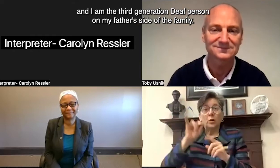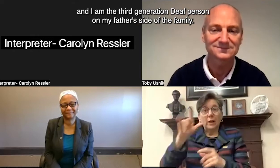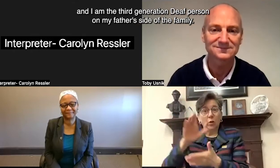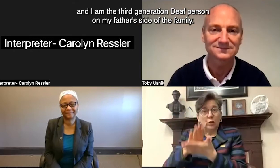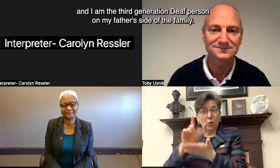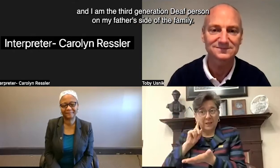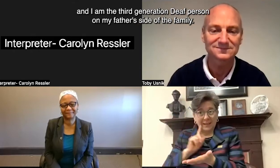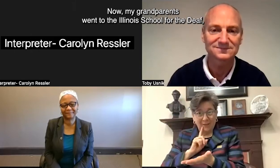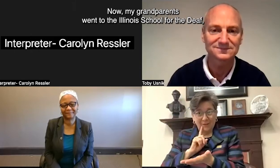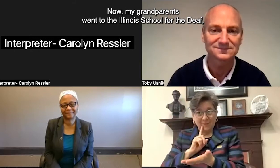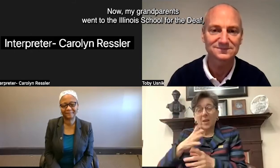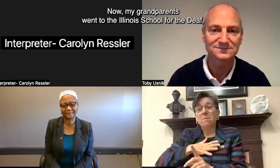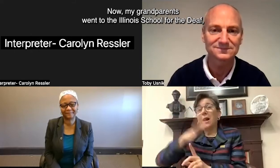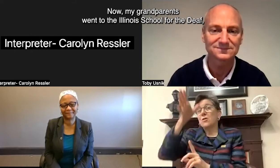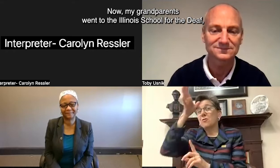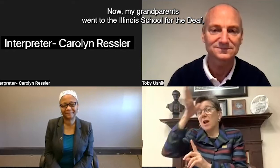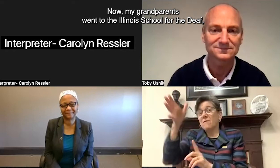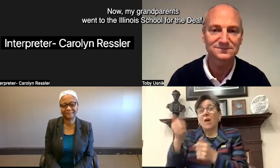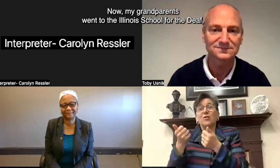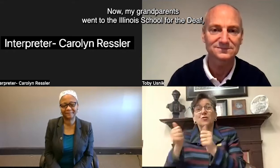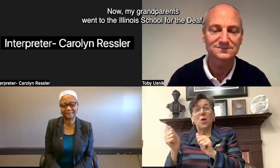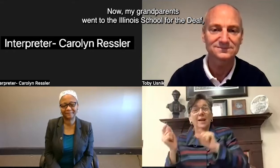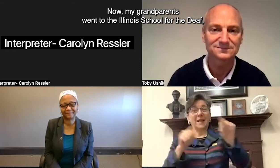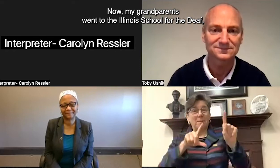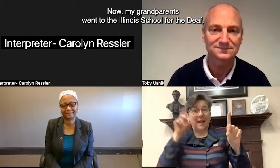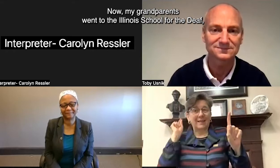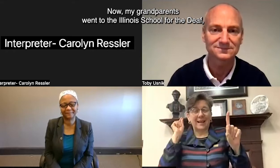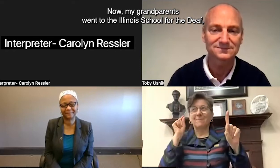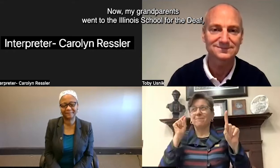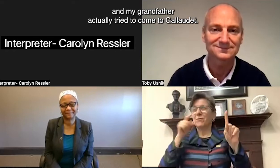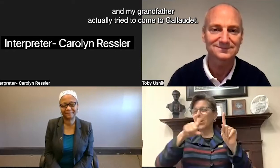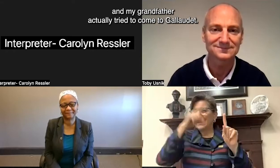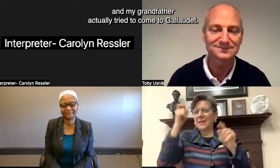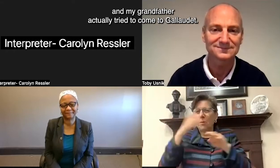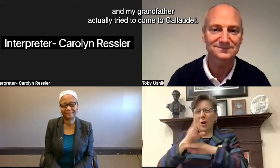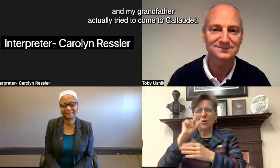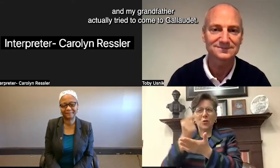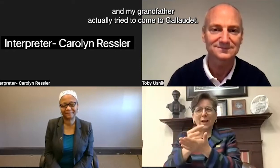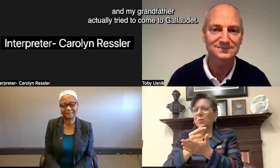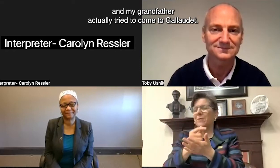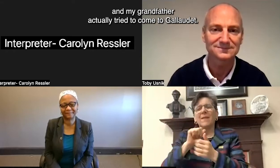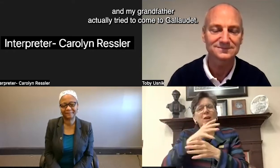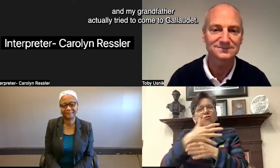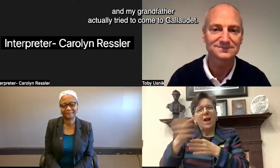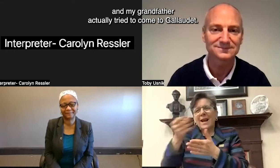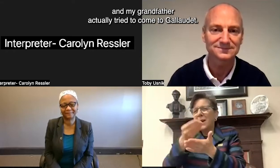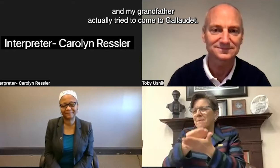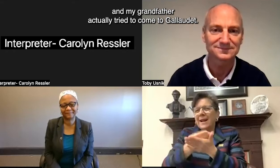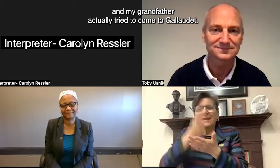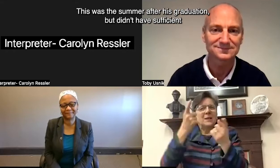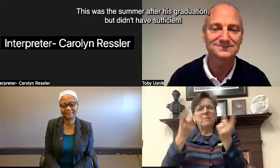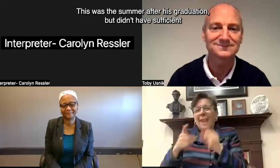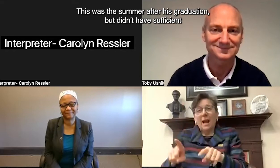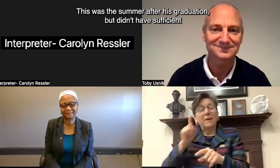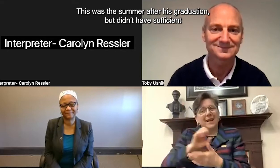Now, my grandparents went to the Illinois School for the Deaf and my grandfather actually tried to come to Gallaudet. This was the summer after his